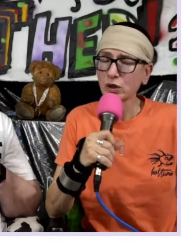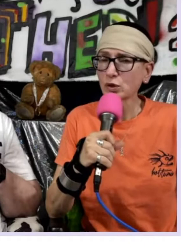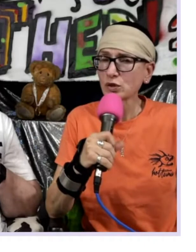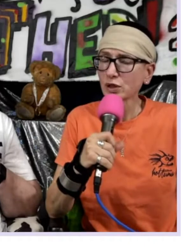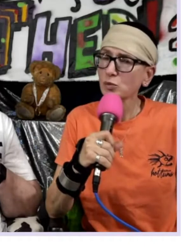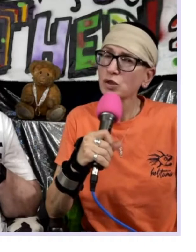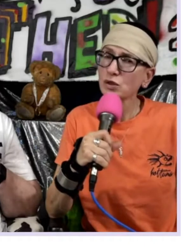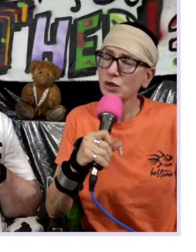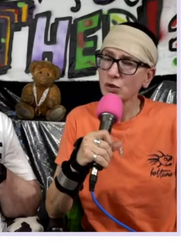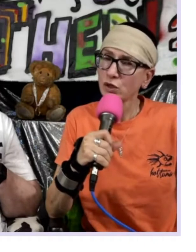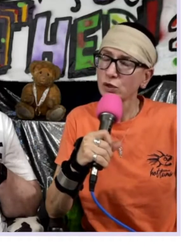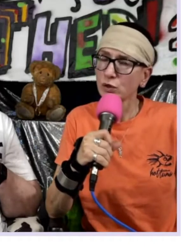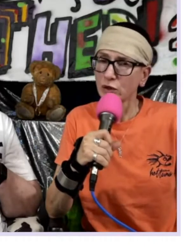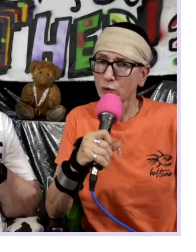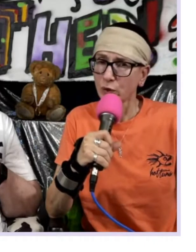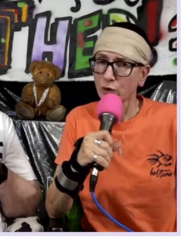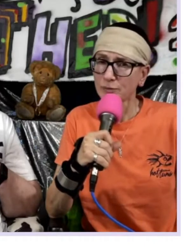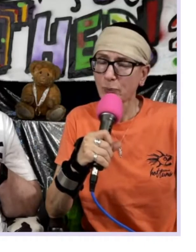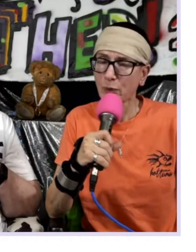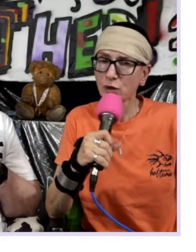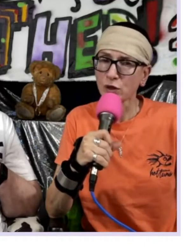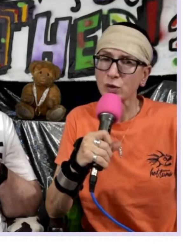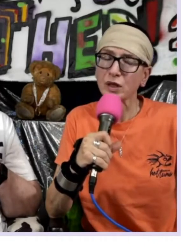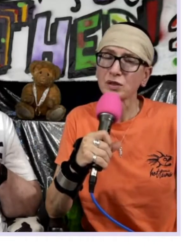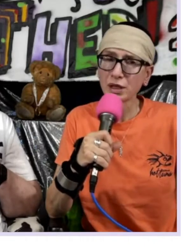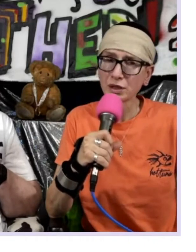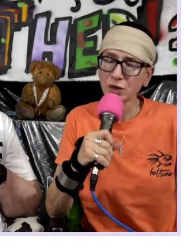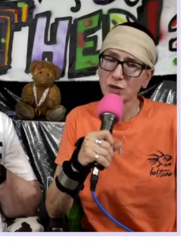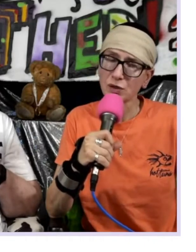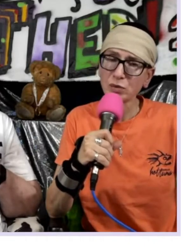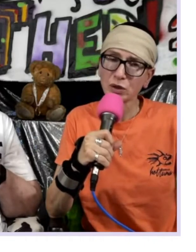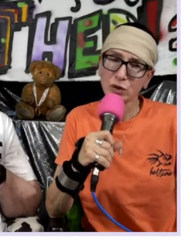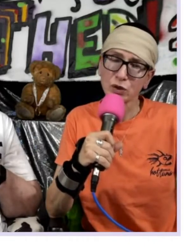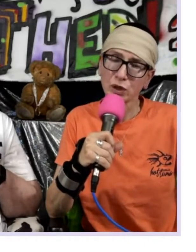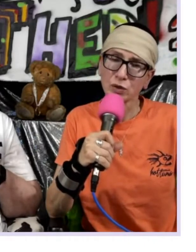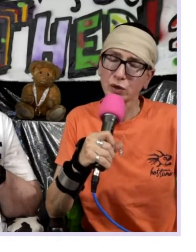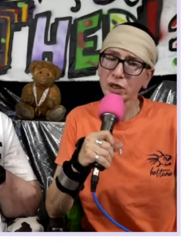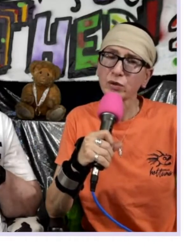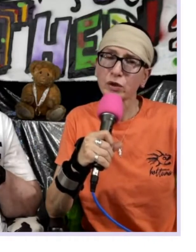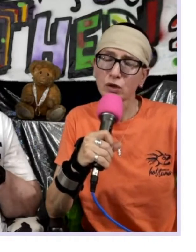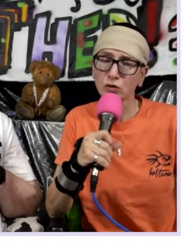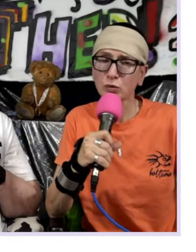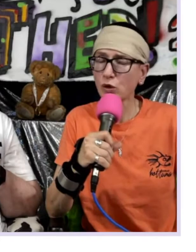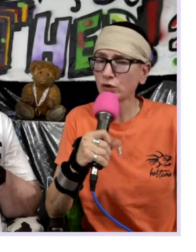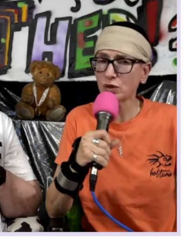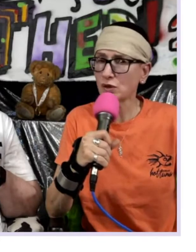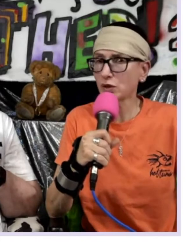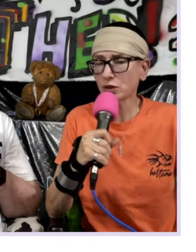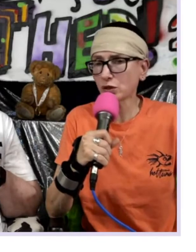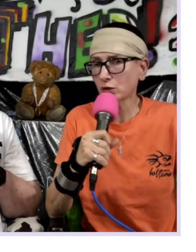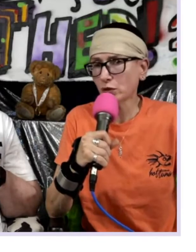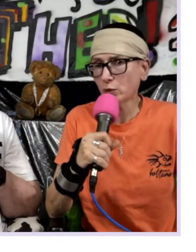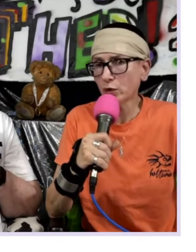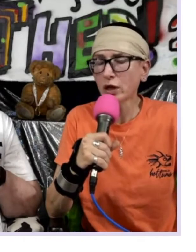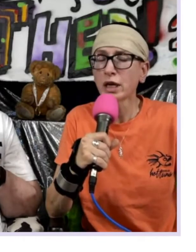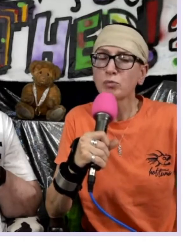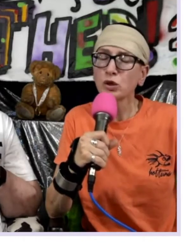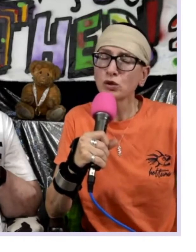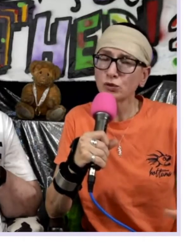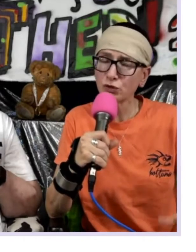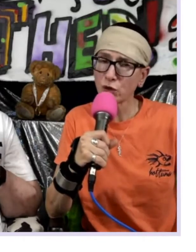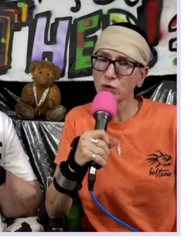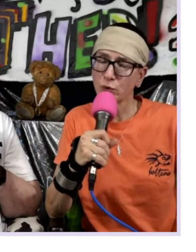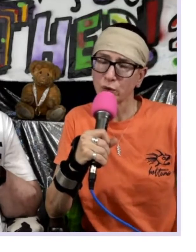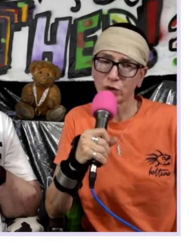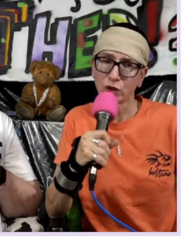supply their contacts because they don't know who they were. You know, they sat next to somebody on a train for an hour and a half, but obviously they don't know who they were. But